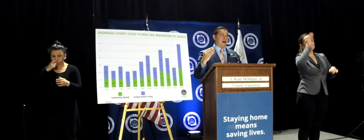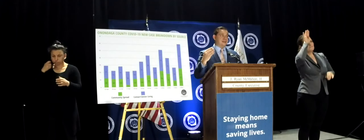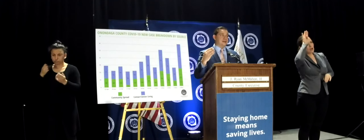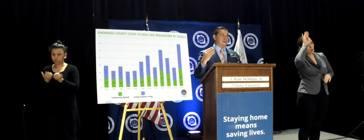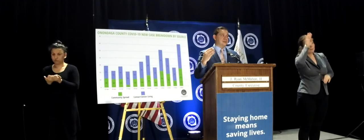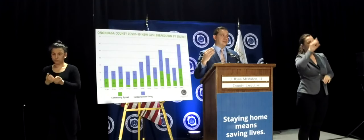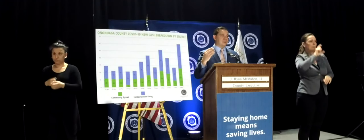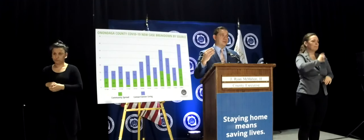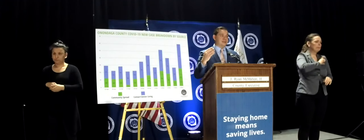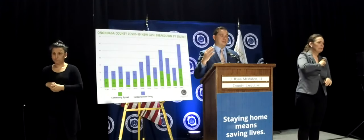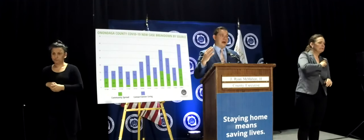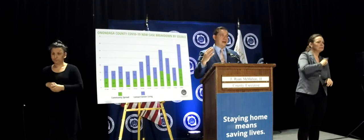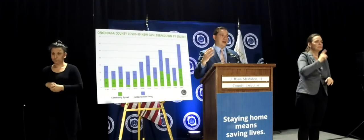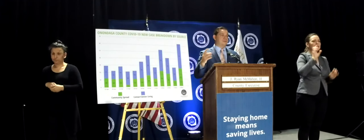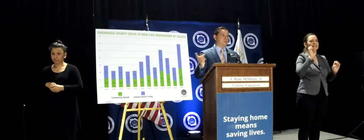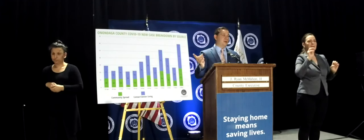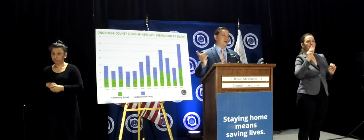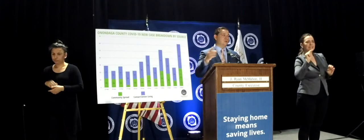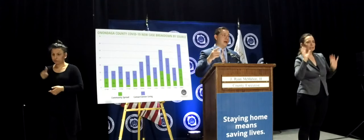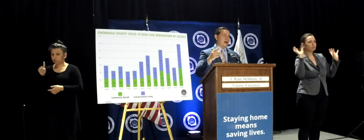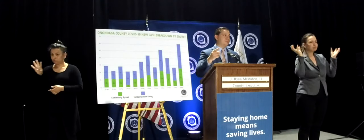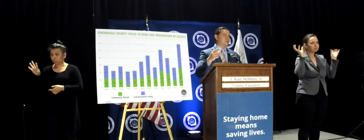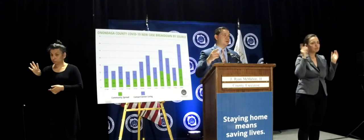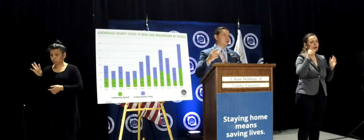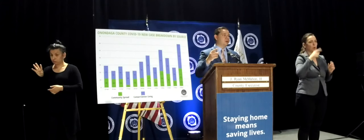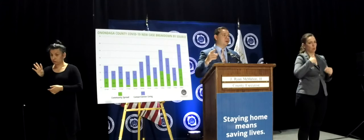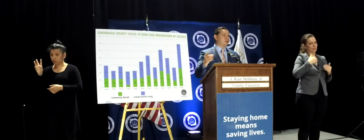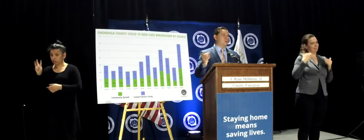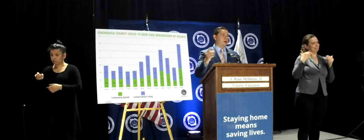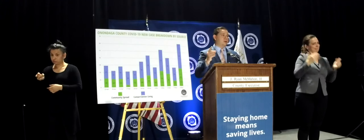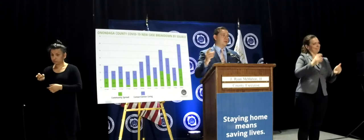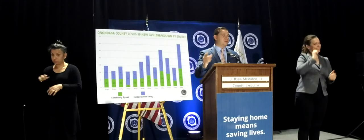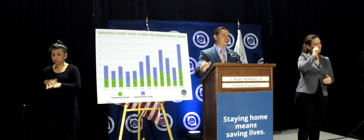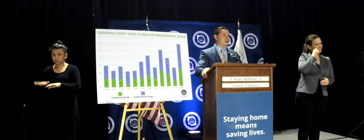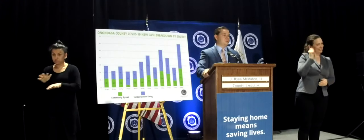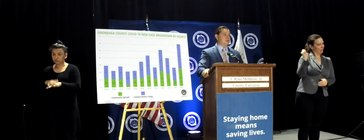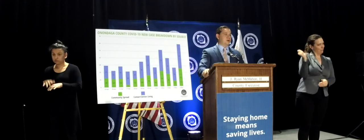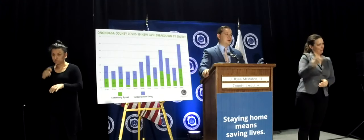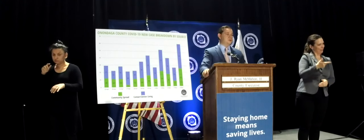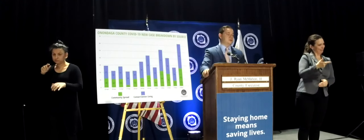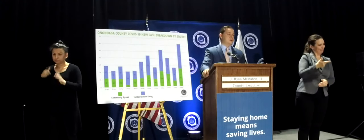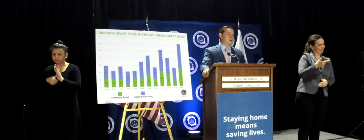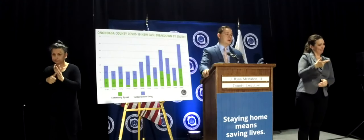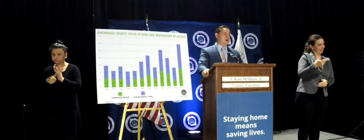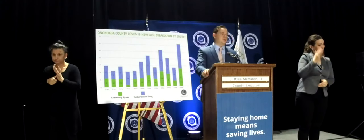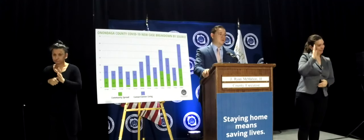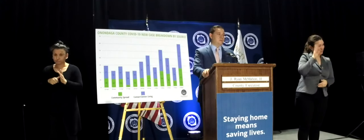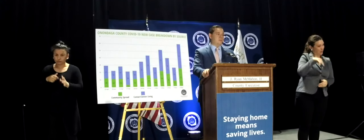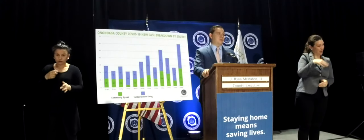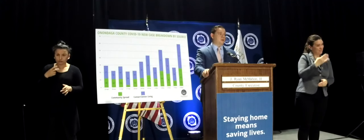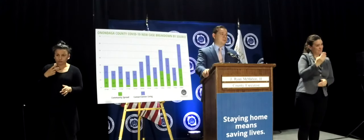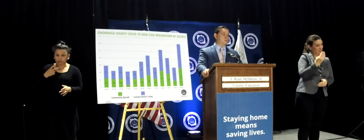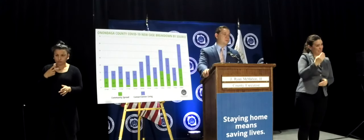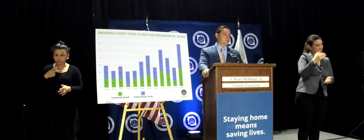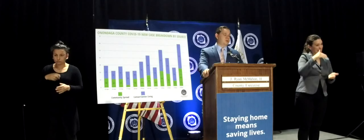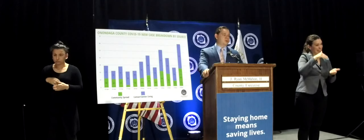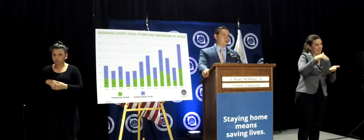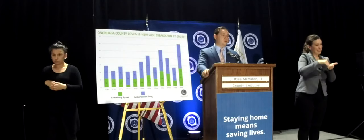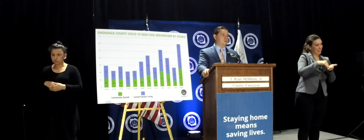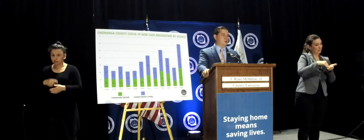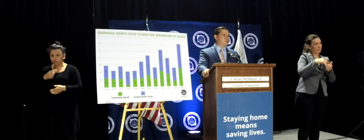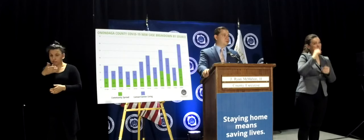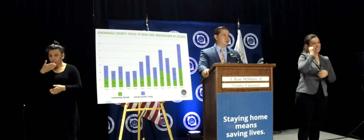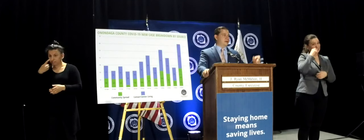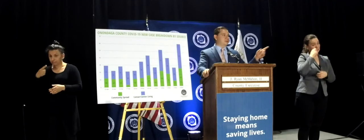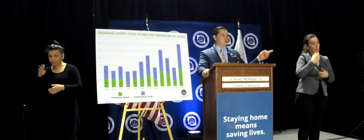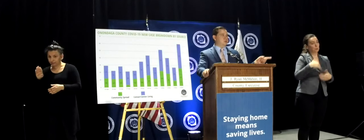14,000 is a lot of testing. I mean, that's a lot. I have to bring on new labs, too, to be part of this, because you remember